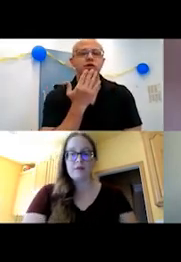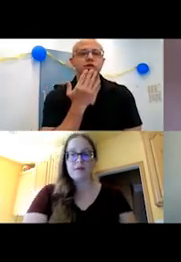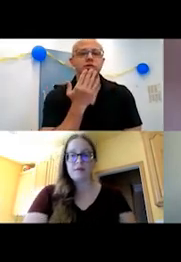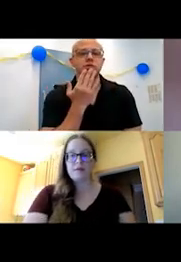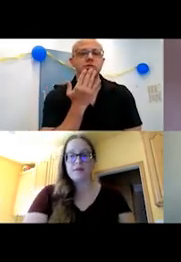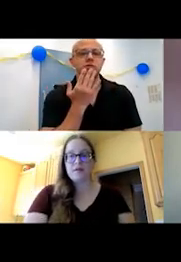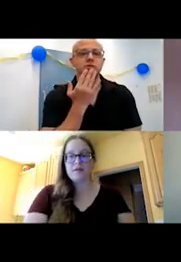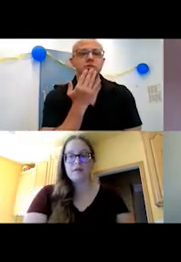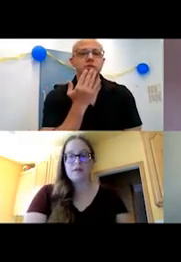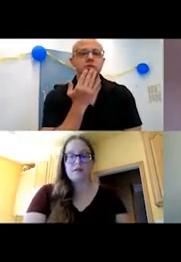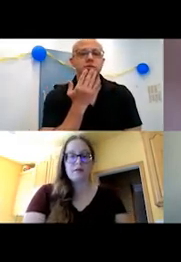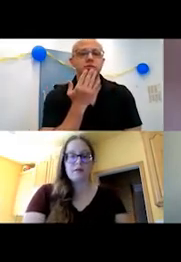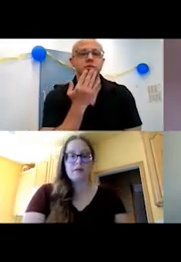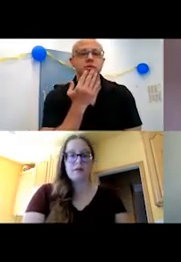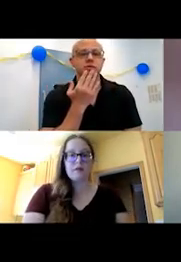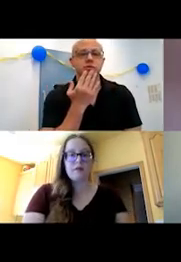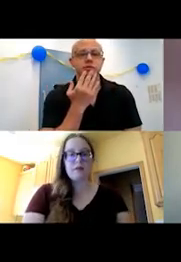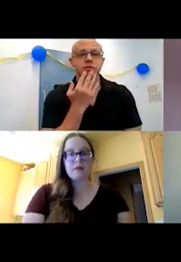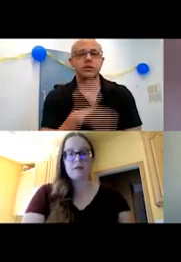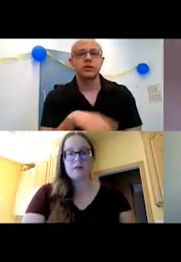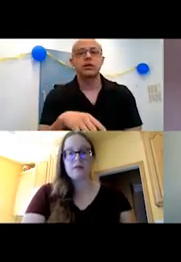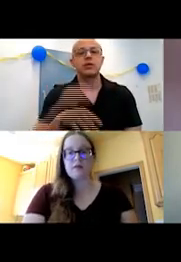POC, people of color.